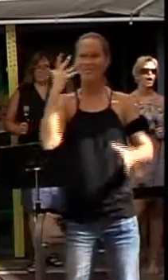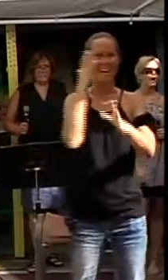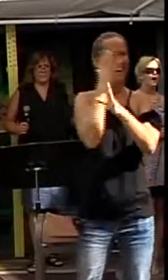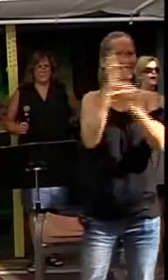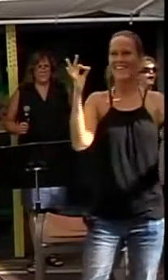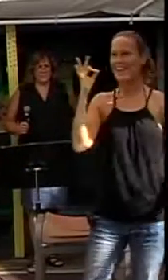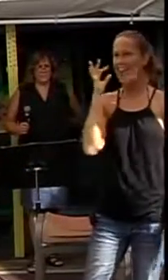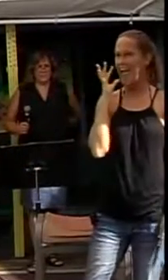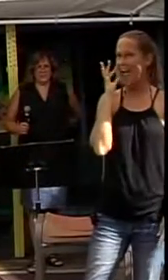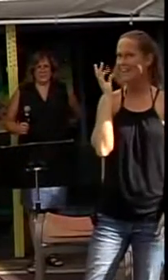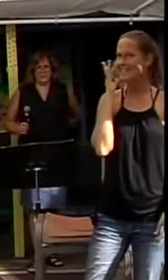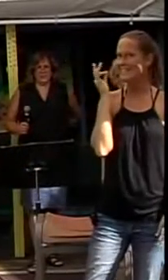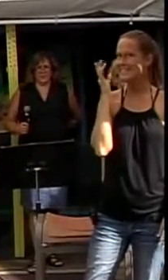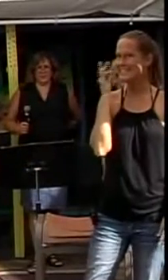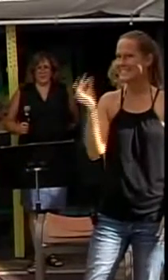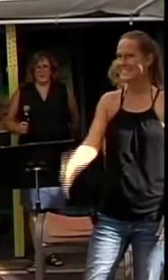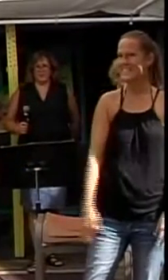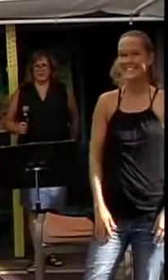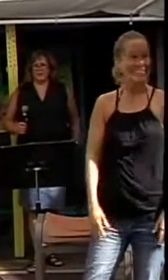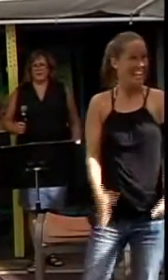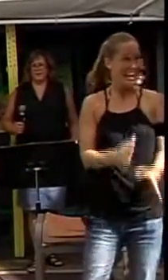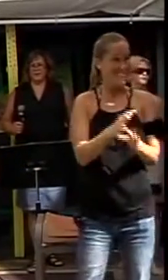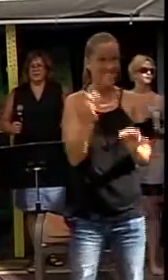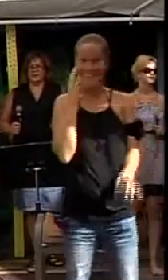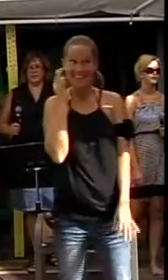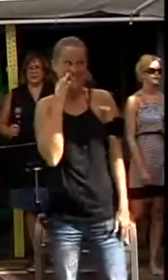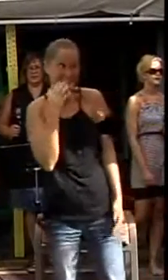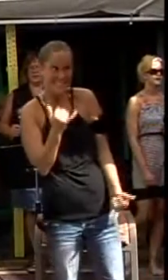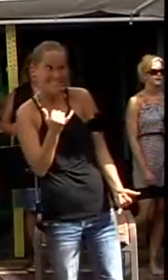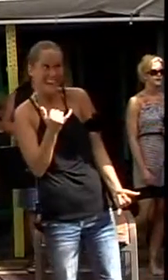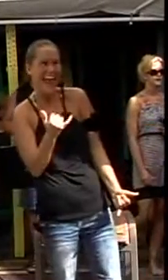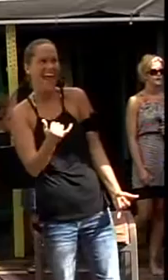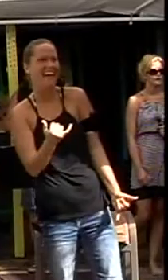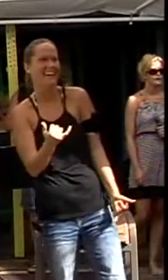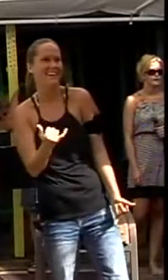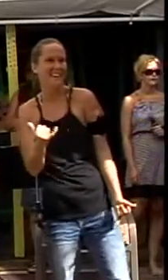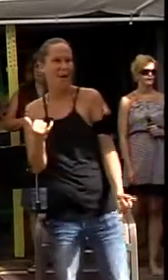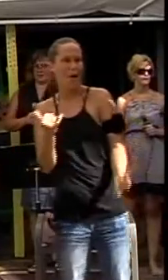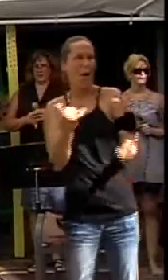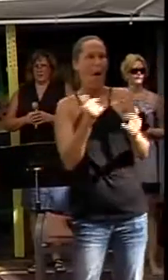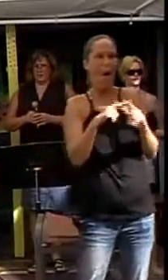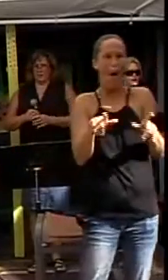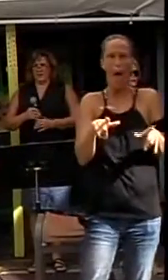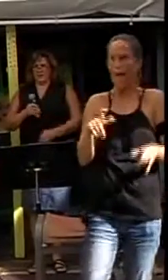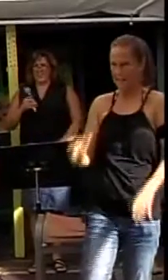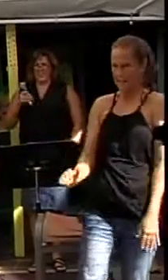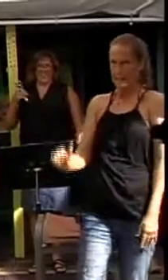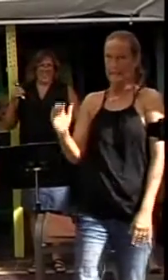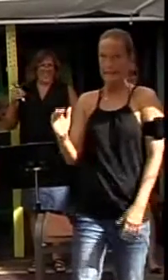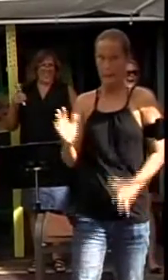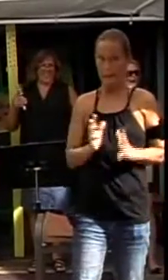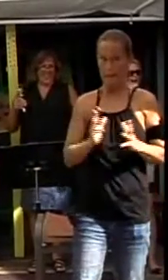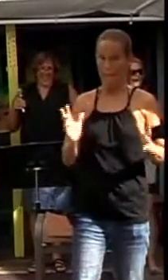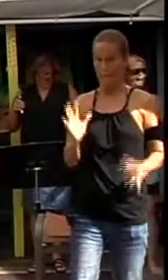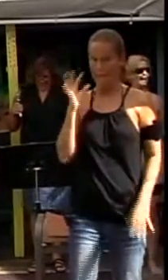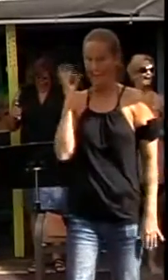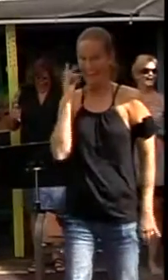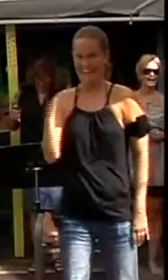Kittens. Get your free kittens. Get your free kittens. They're free today, but they'll cost you the rest of their lives. Yes, they will. Free